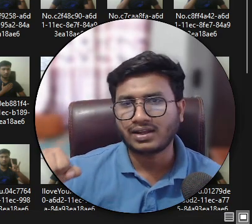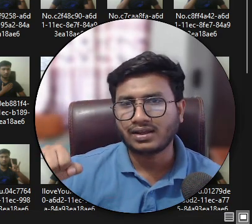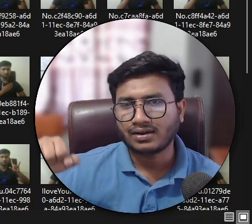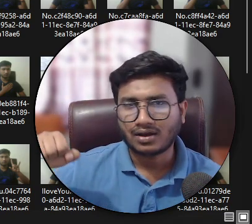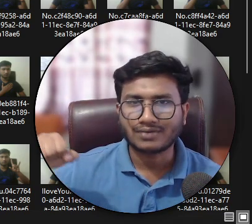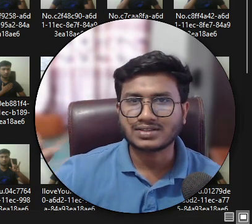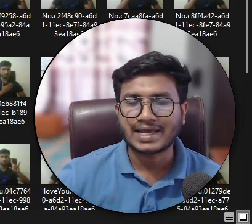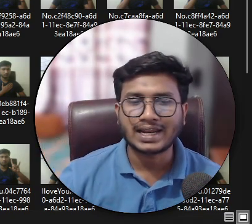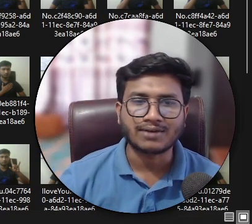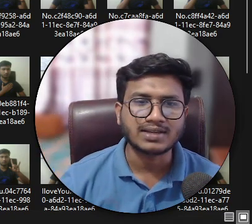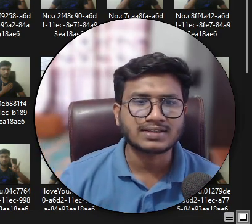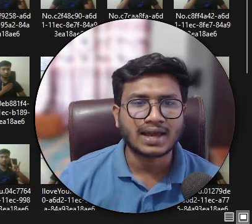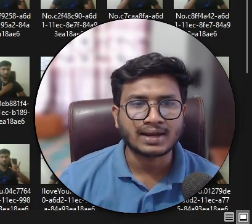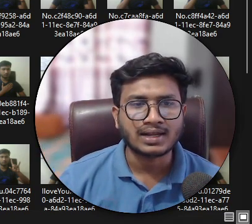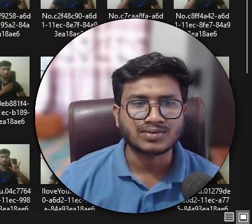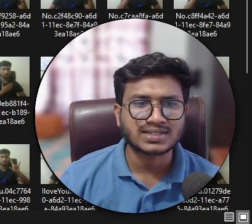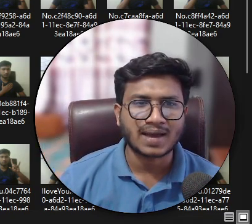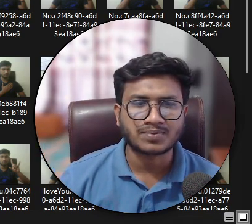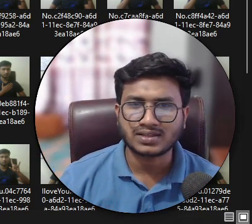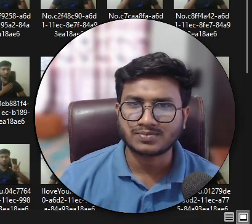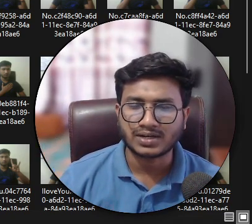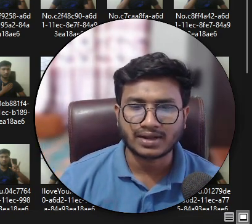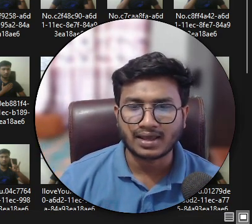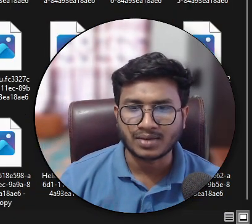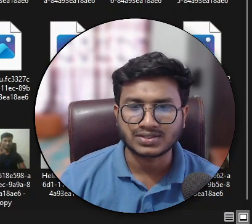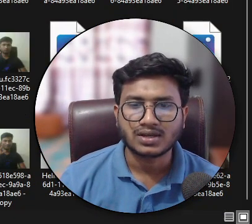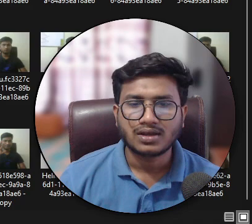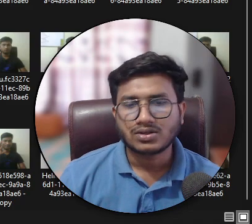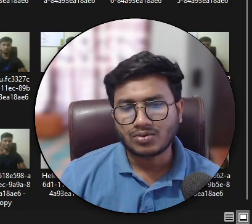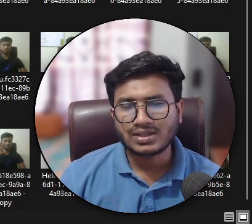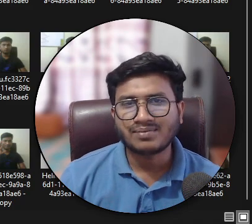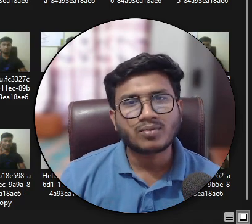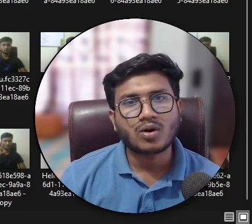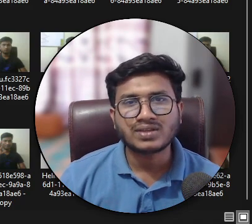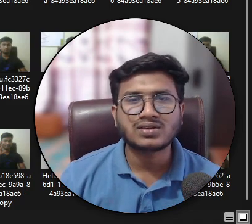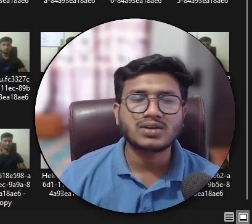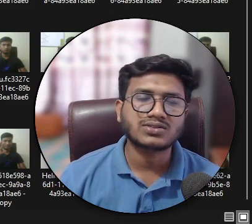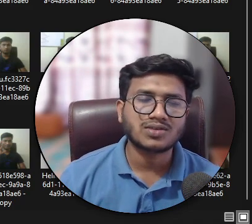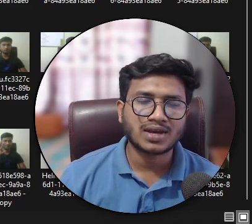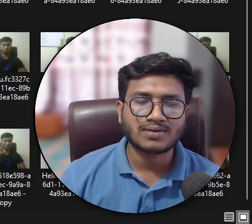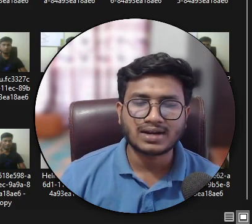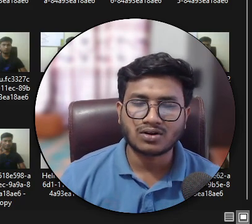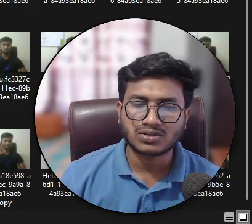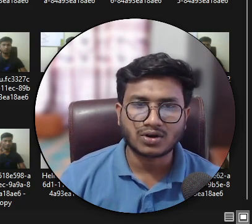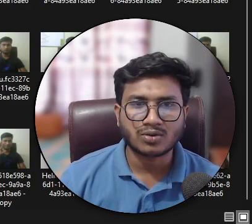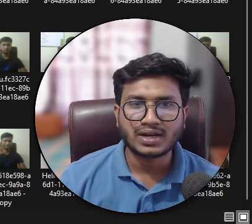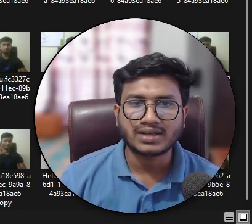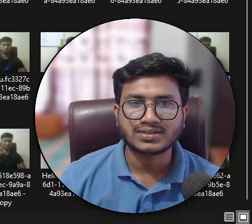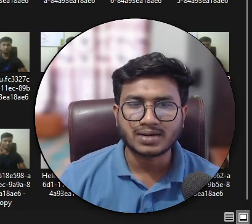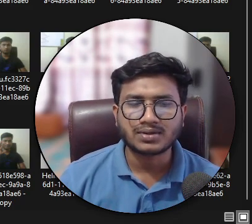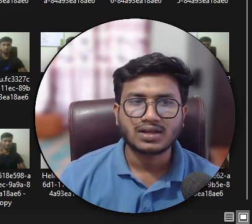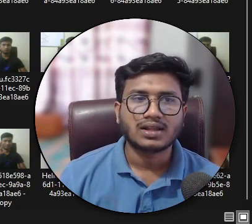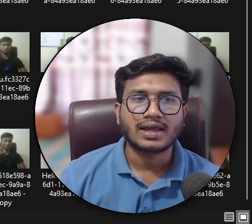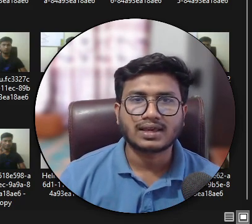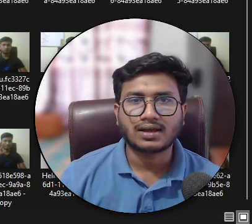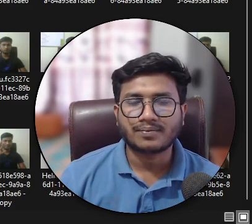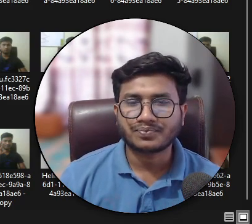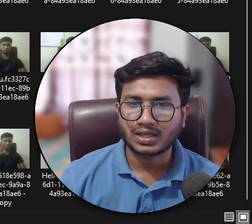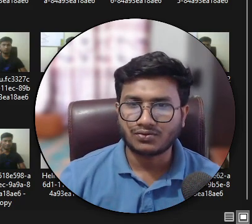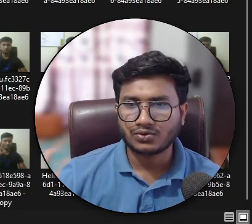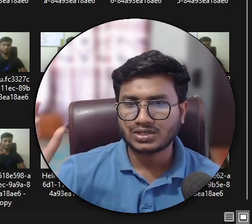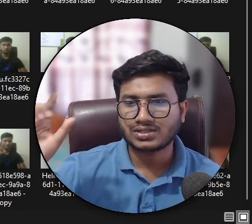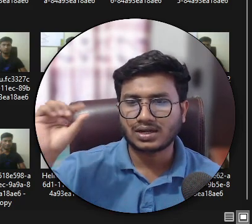the activity of the sign language and you just capture this particular image. With the help of OpenCV also you can write lots of automatic script,